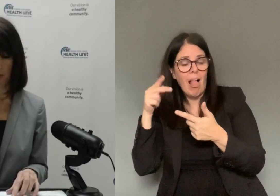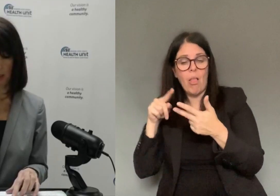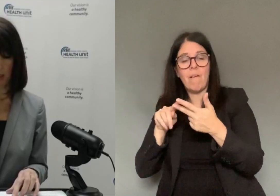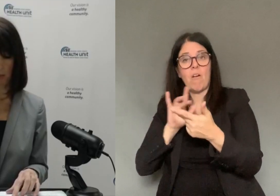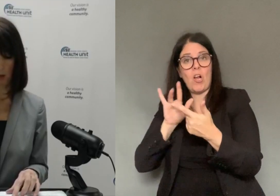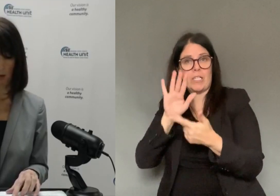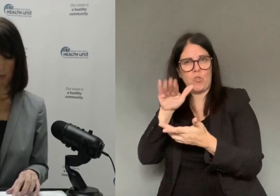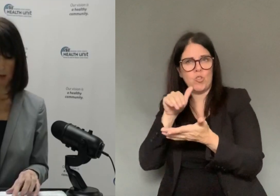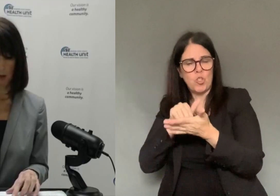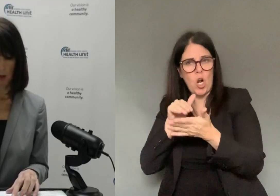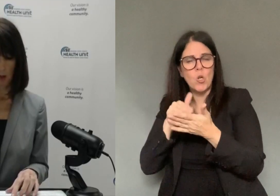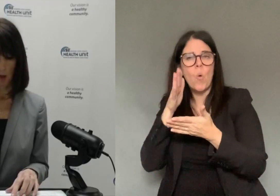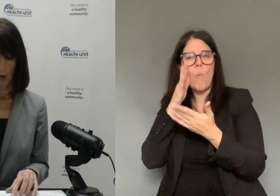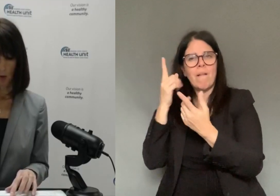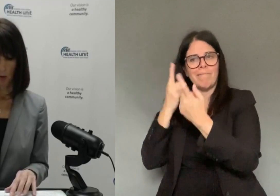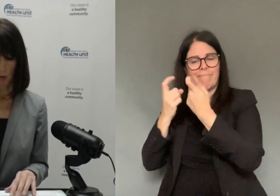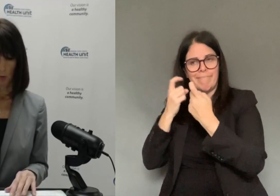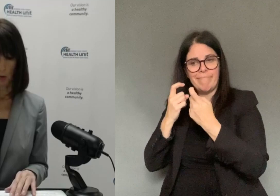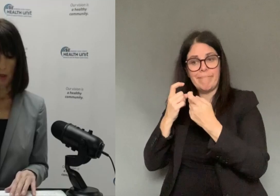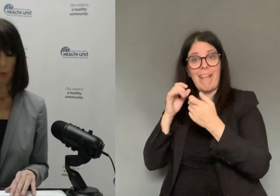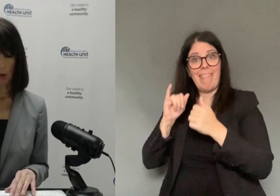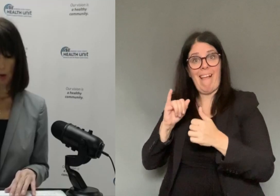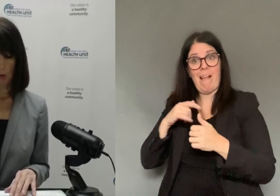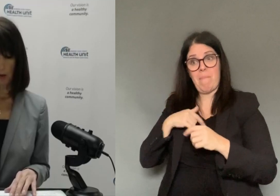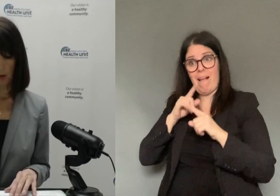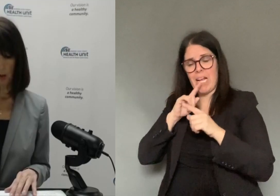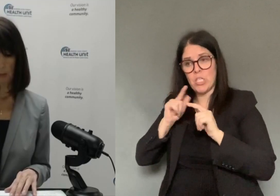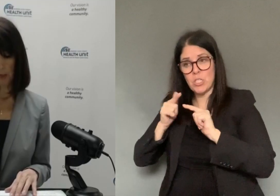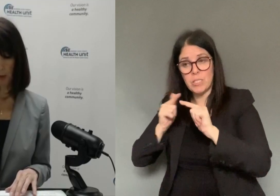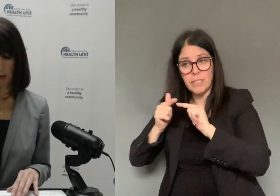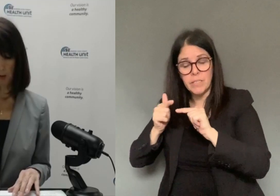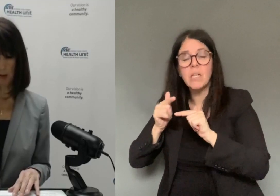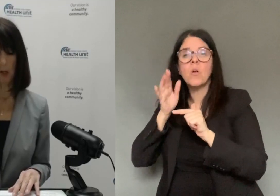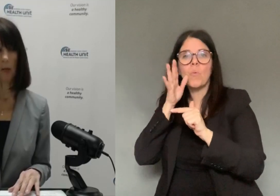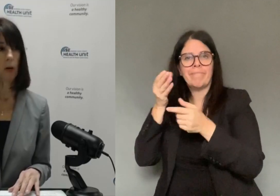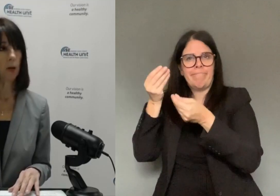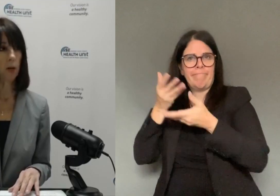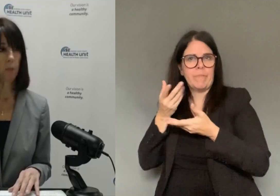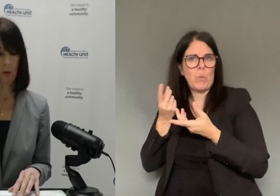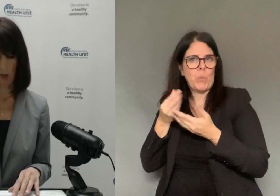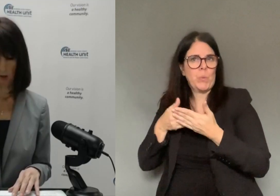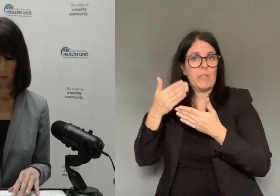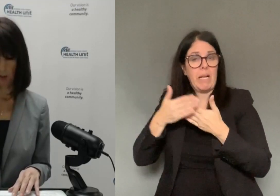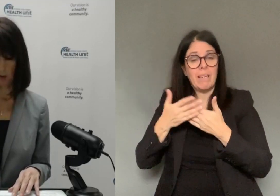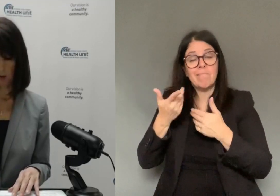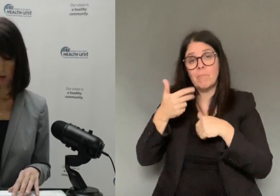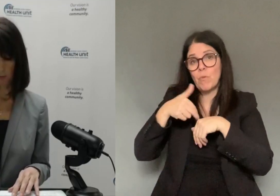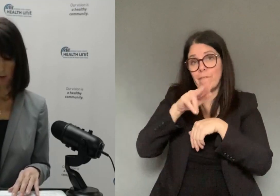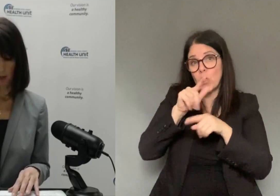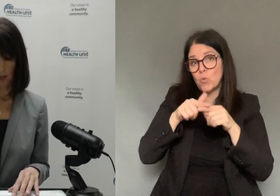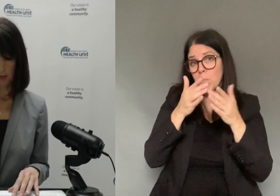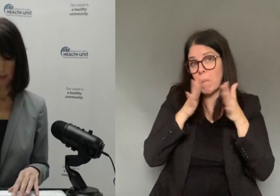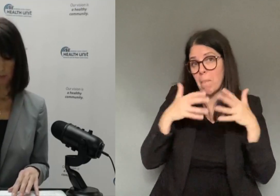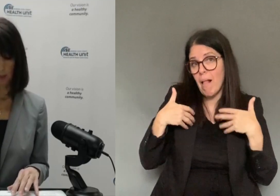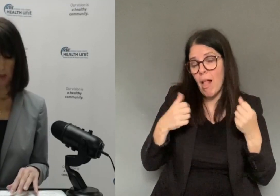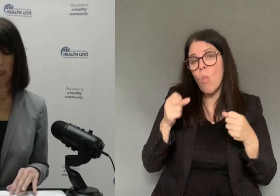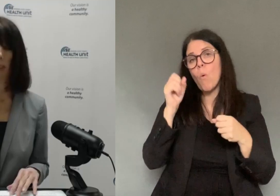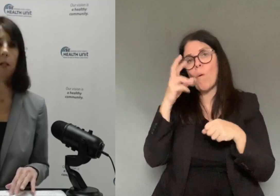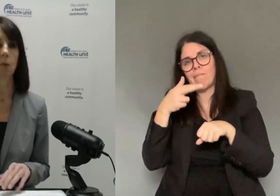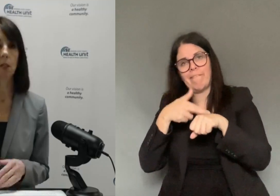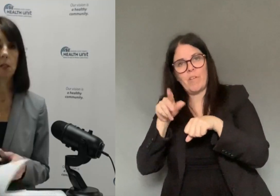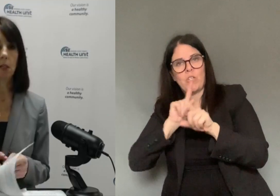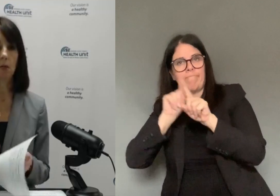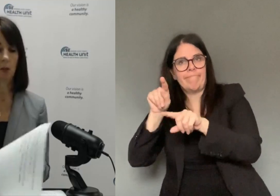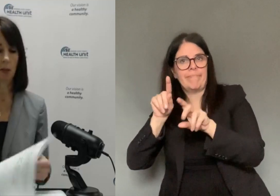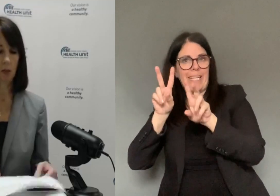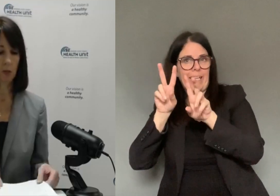and retirement homes. Working with our EMS partners and other healthcare partners, assessment and testing